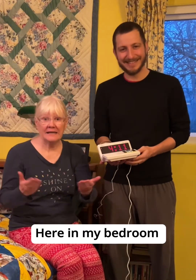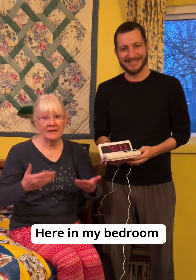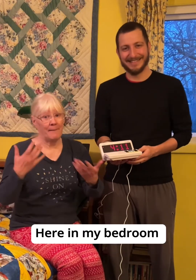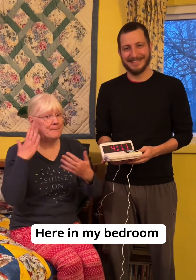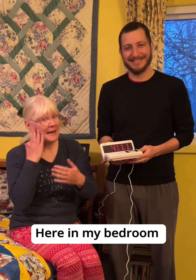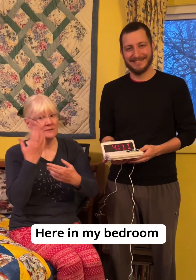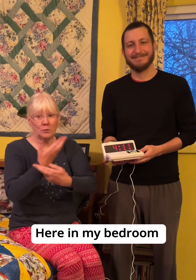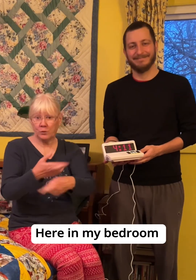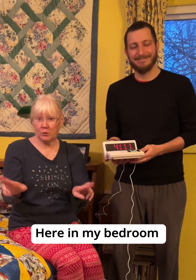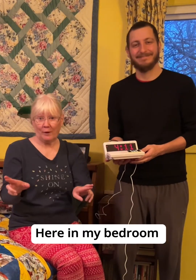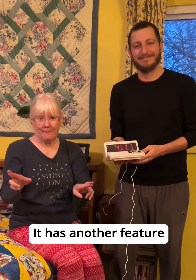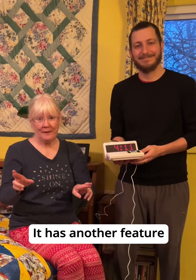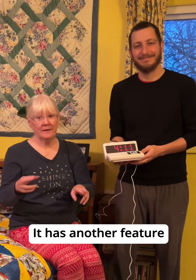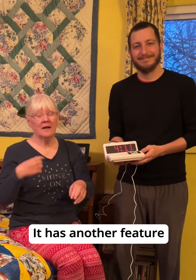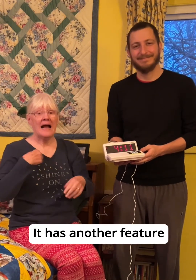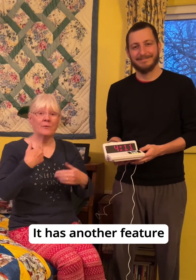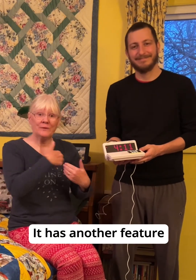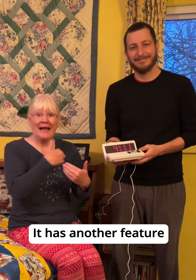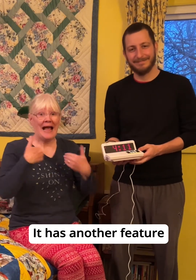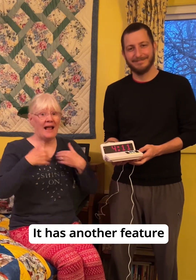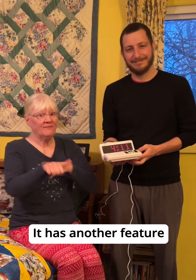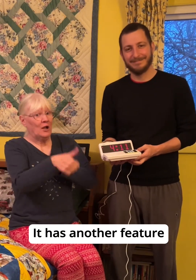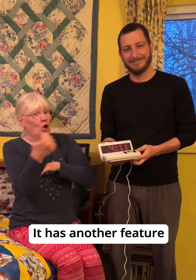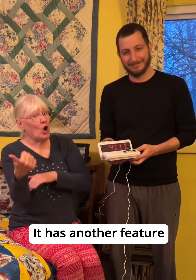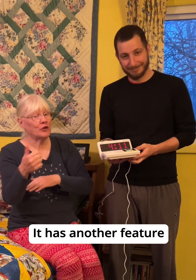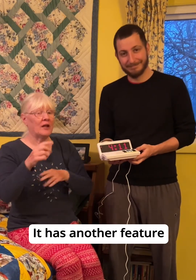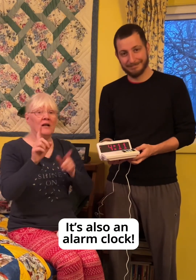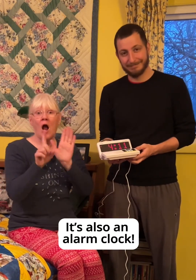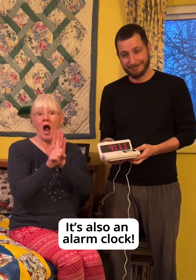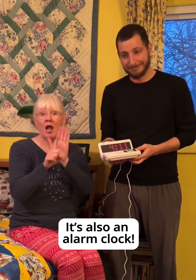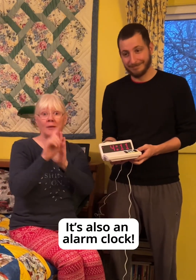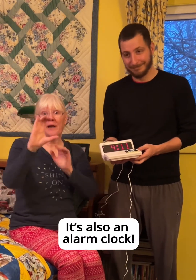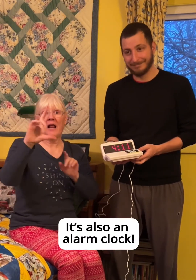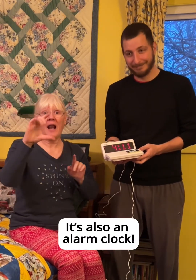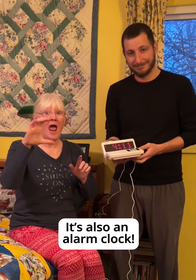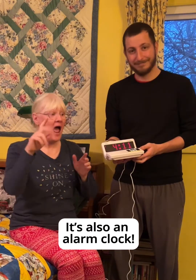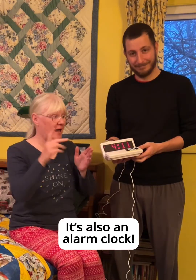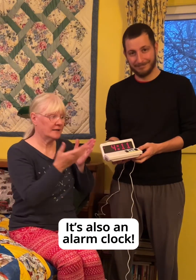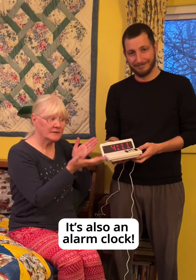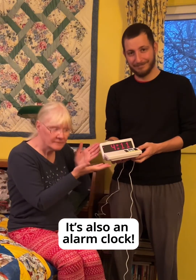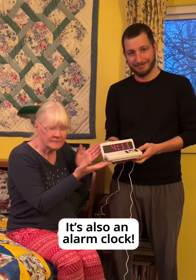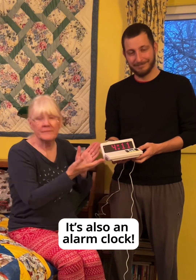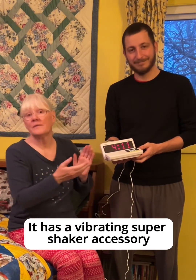I am about to flip. We have not had a lag.